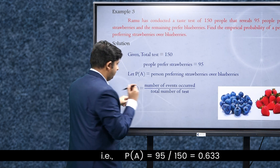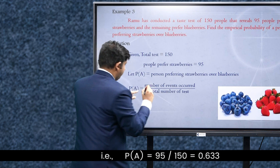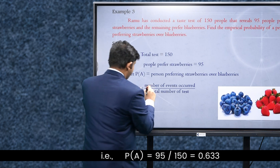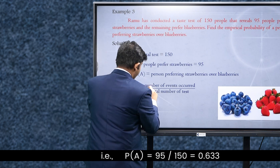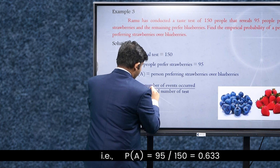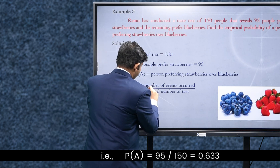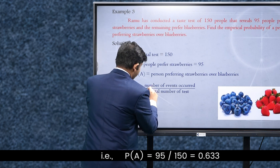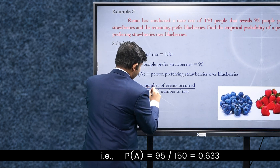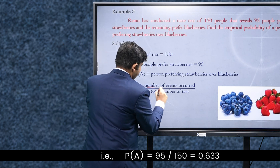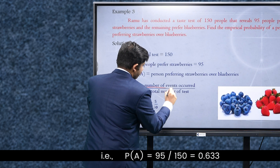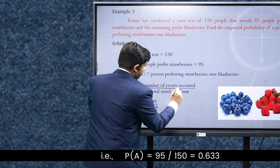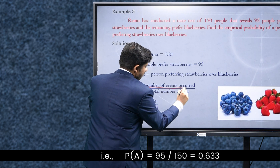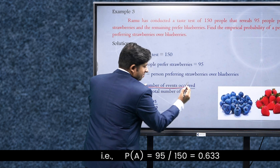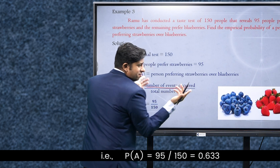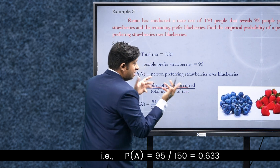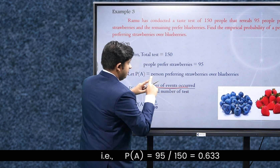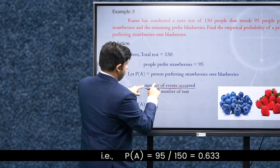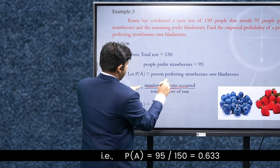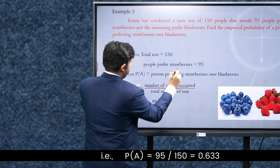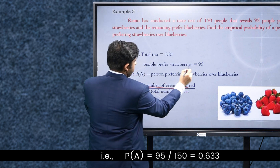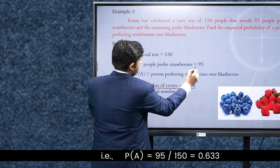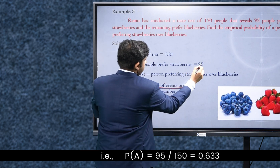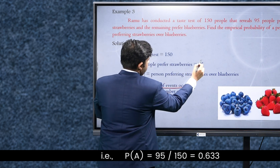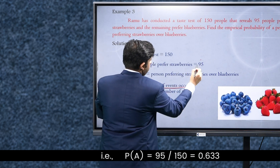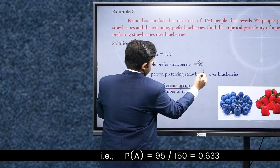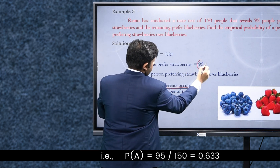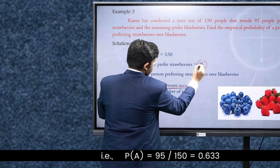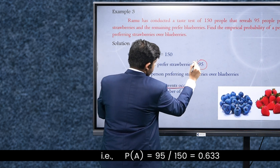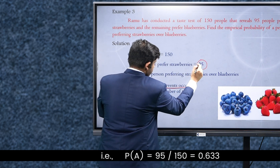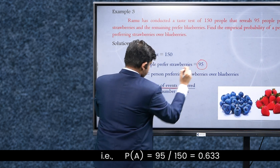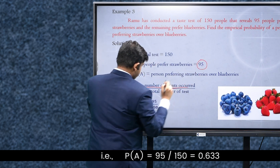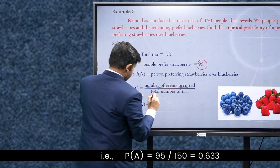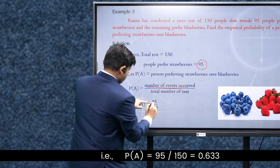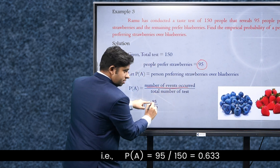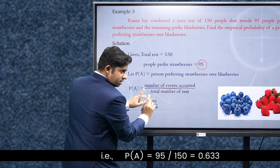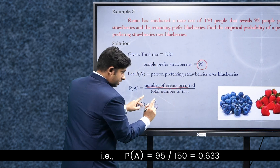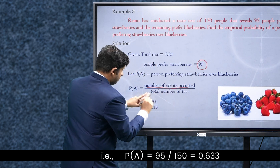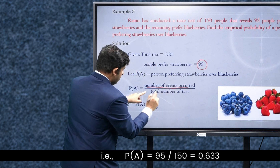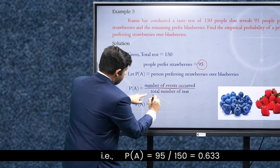That is, P of A is equal to 95 divided by 150.